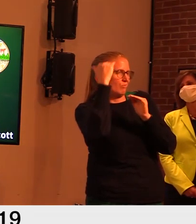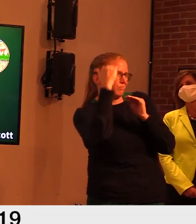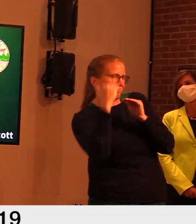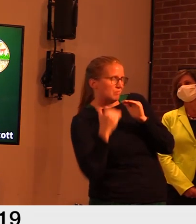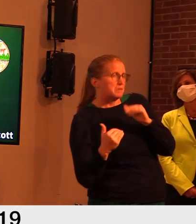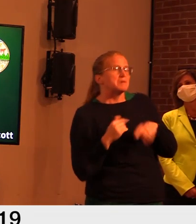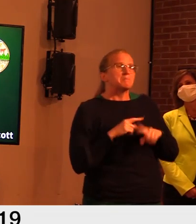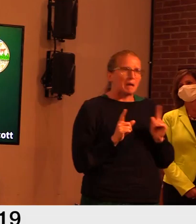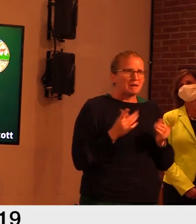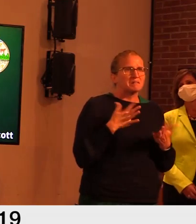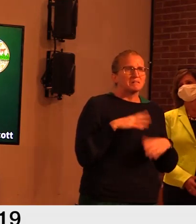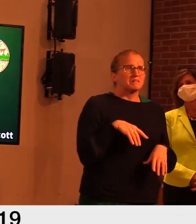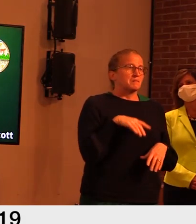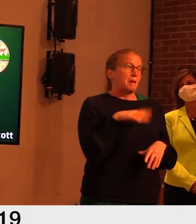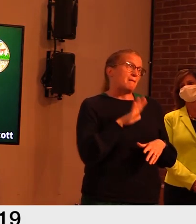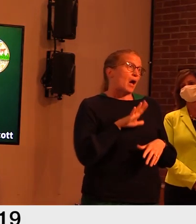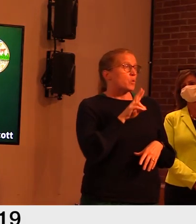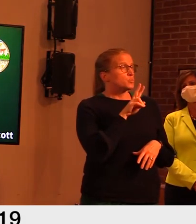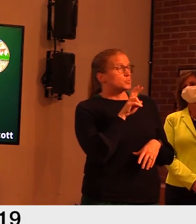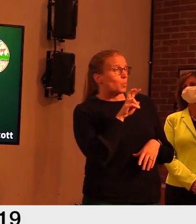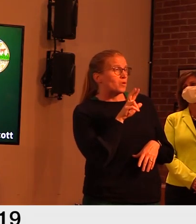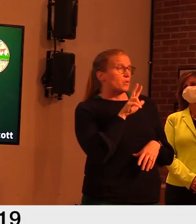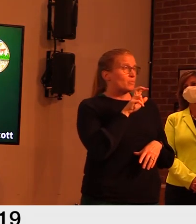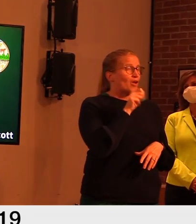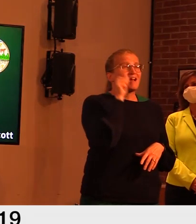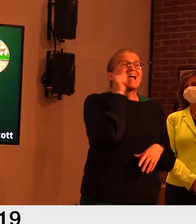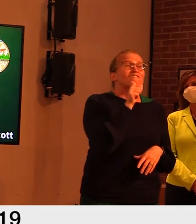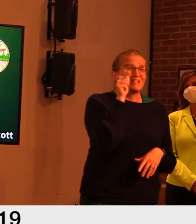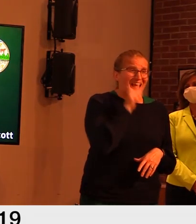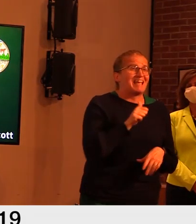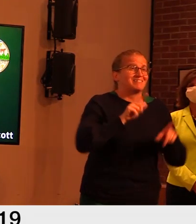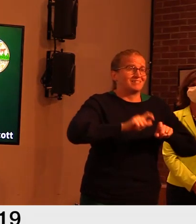Yeah, so Monday it was over 3,000.